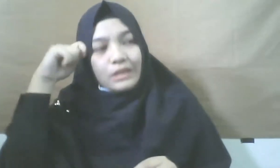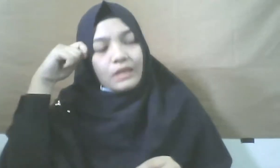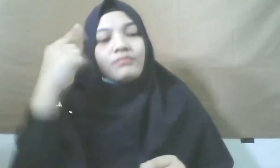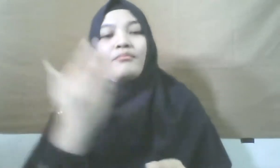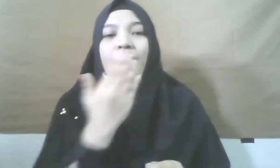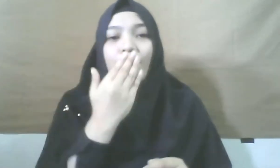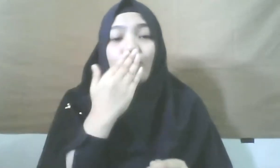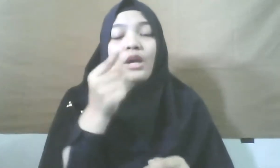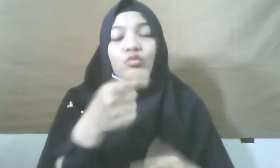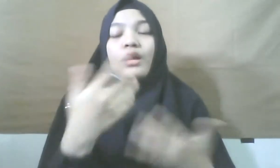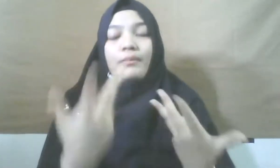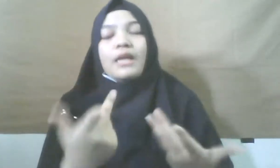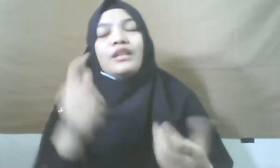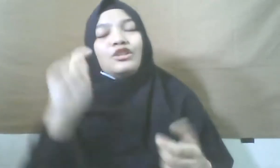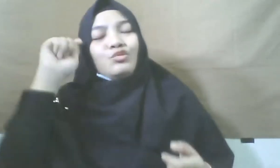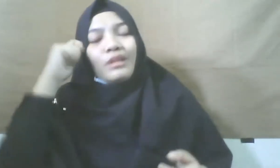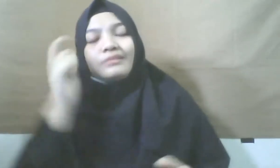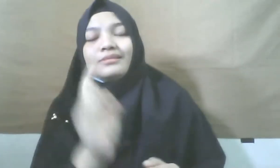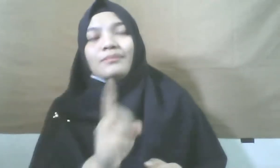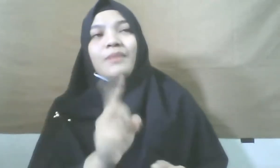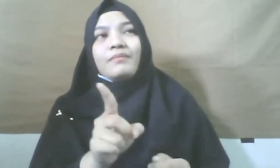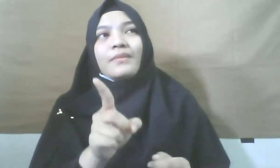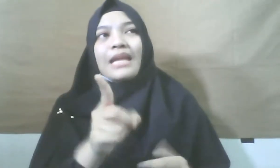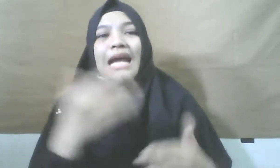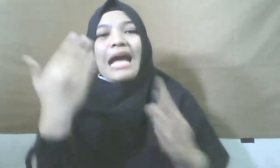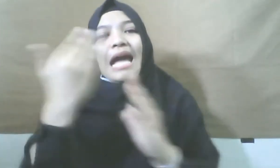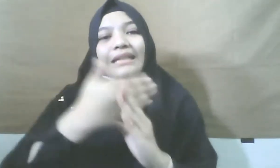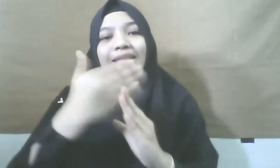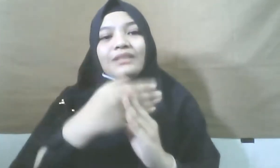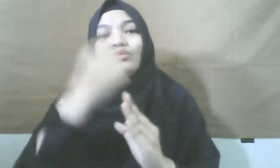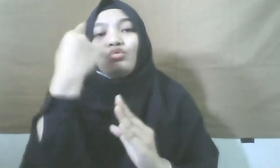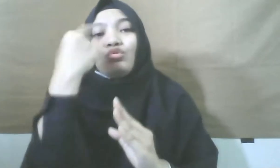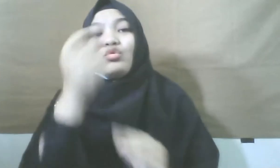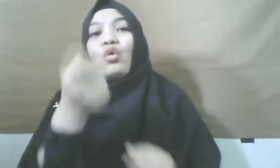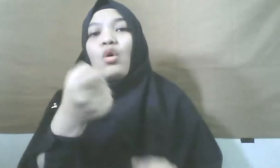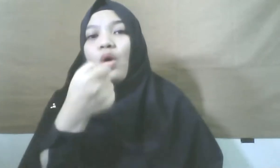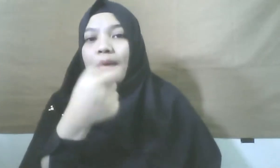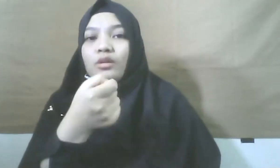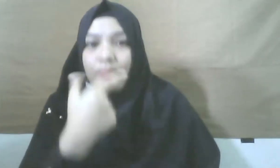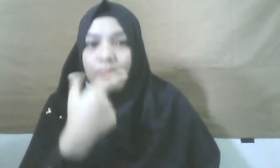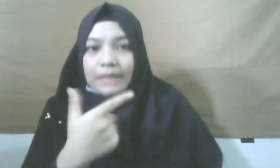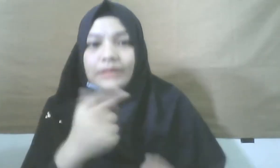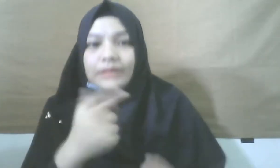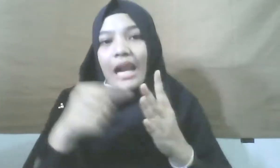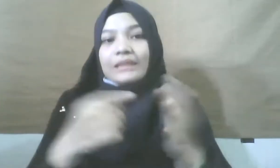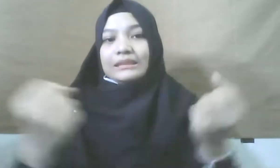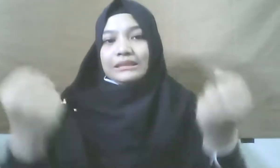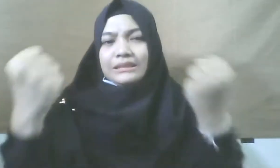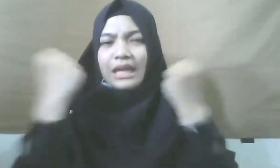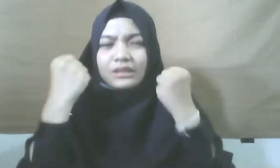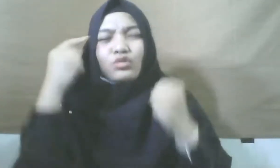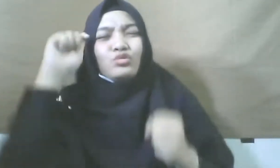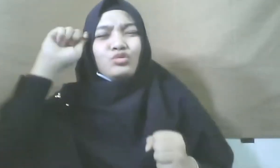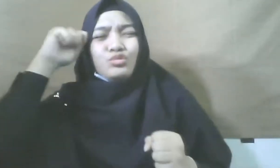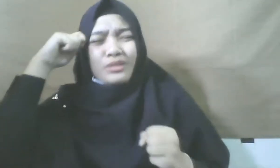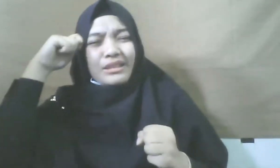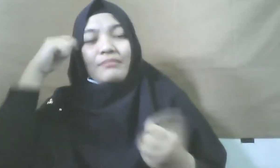been quite difficult, and that will be just much worse in Papua and West